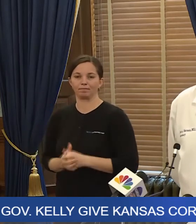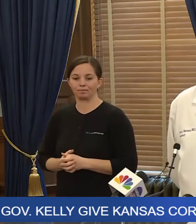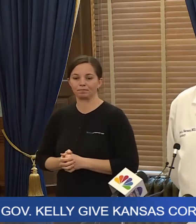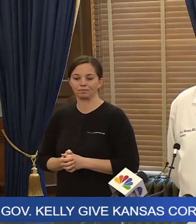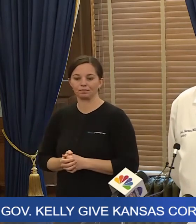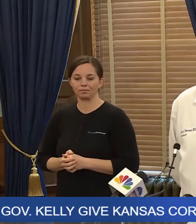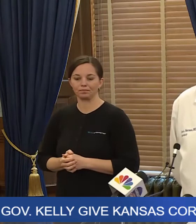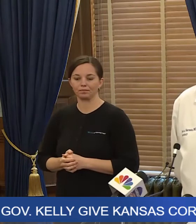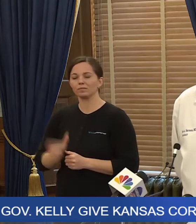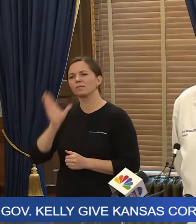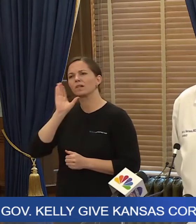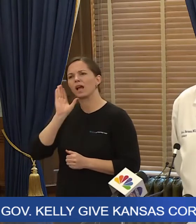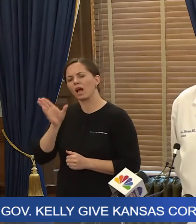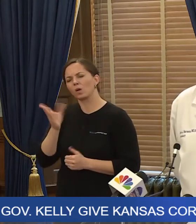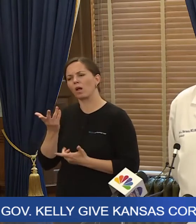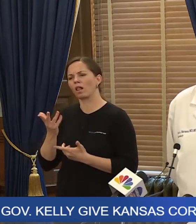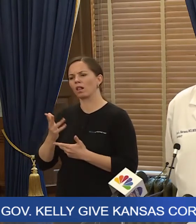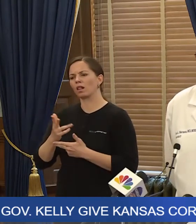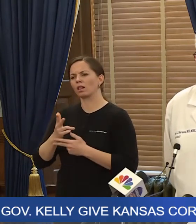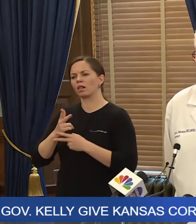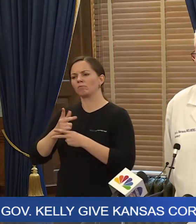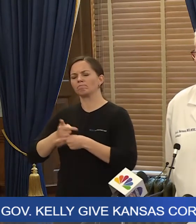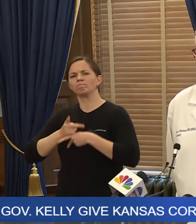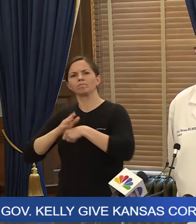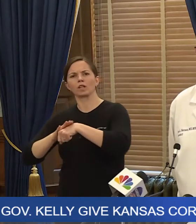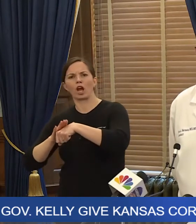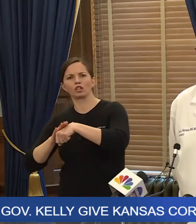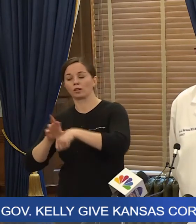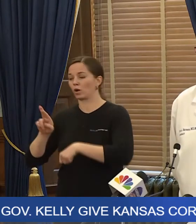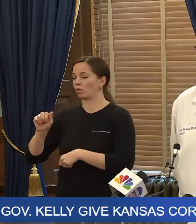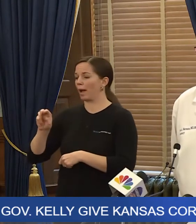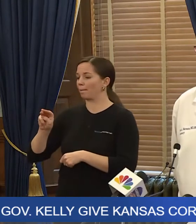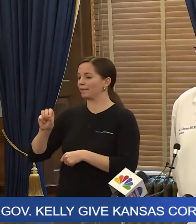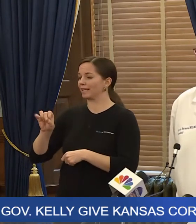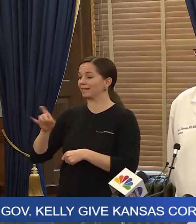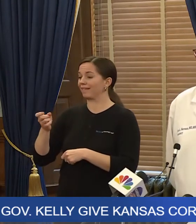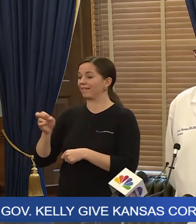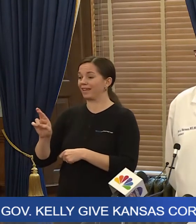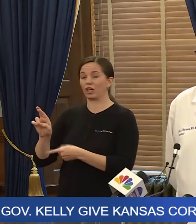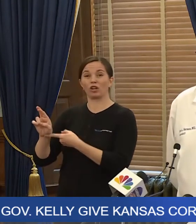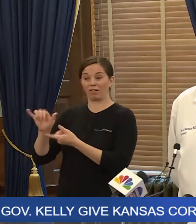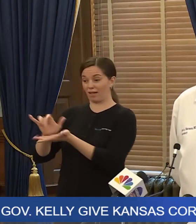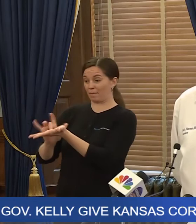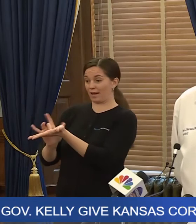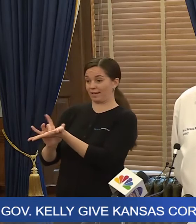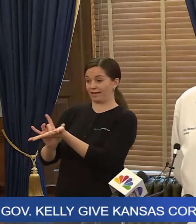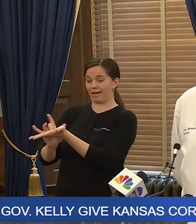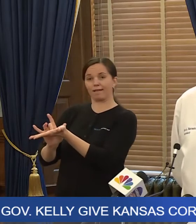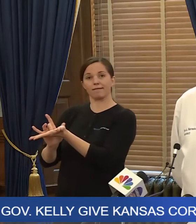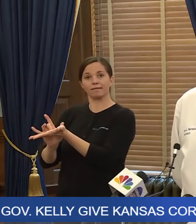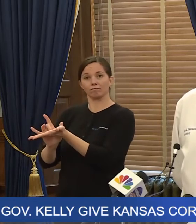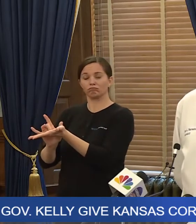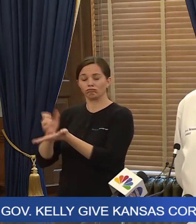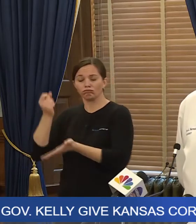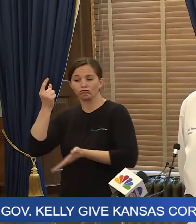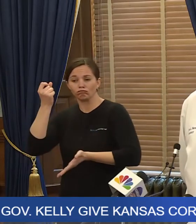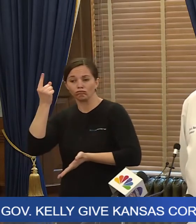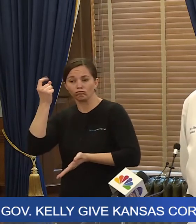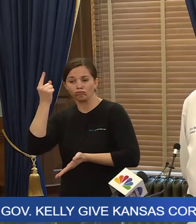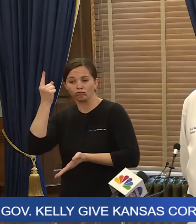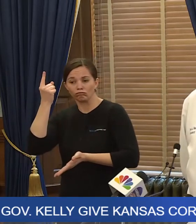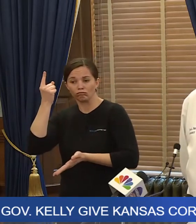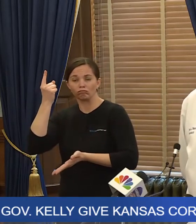I will caution, a cautionary note is that remdesivir hasn't gone through all the what we consider